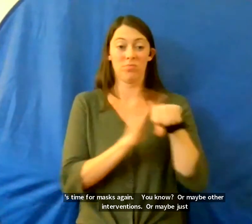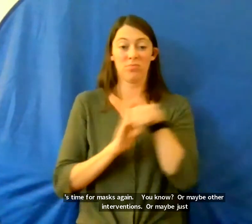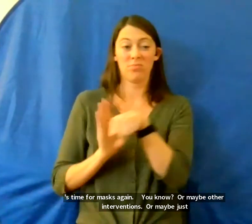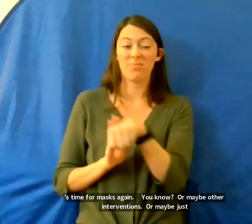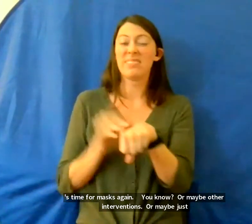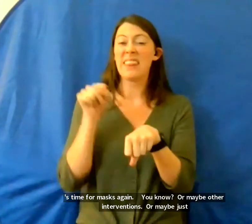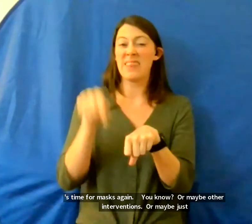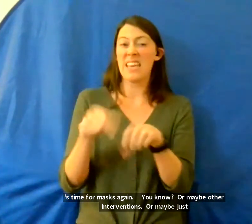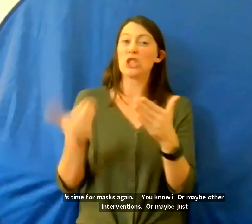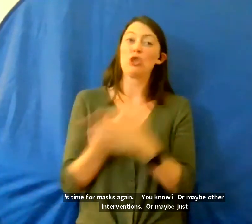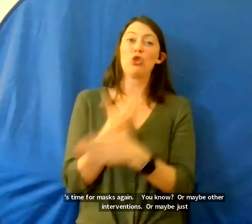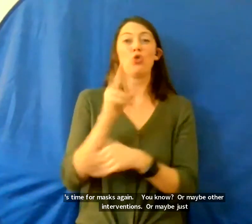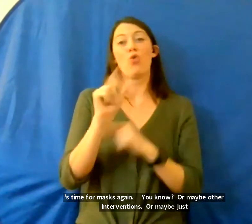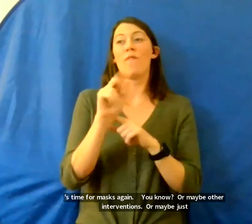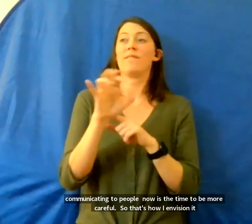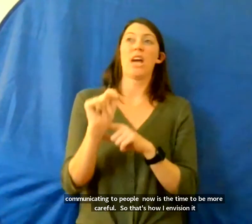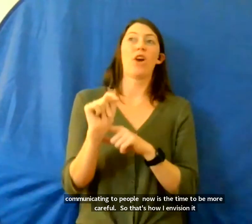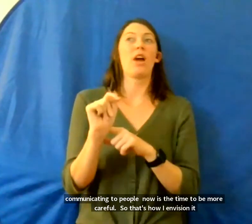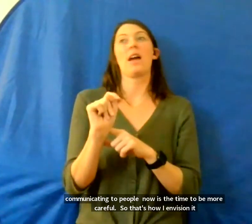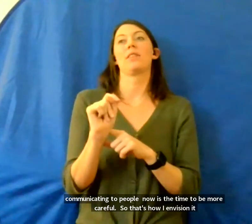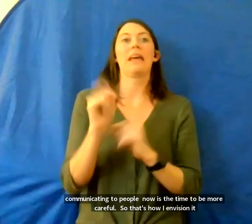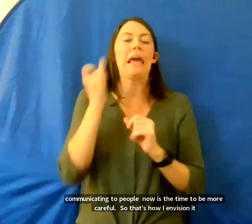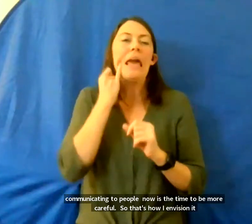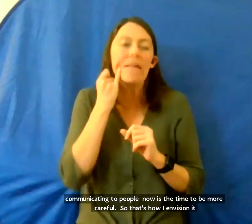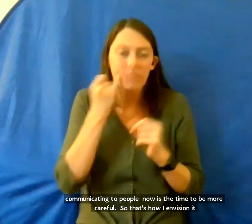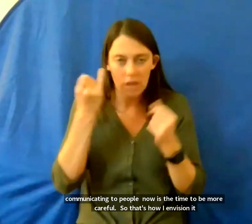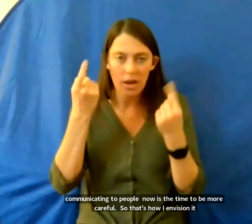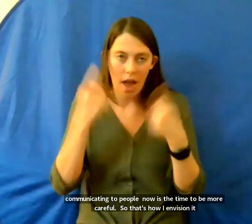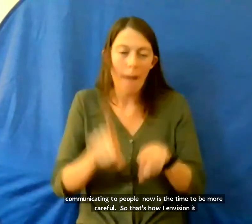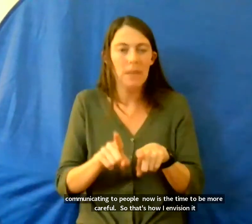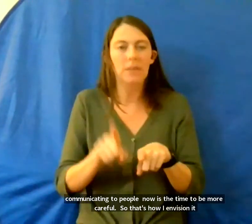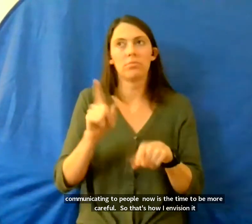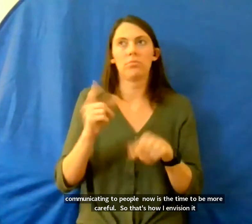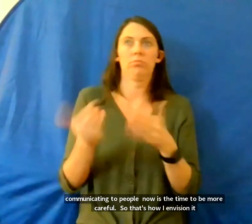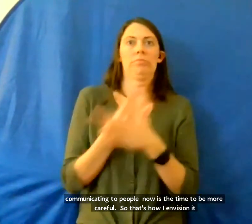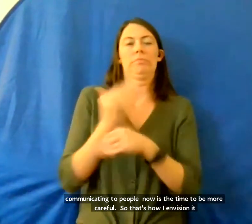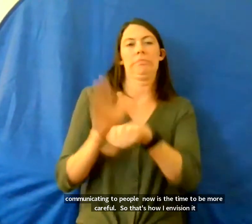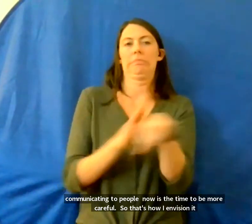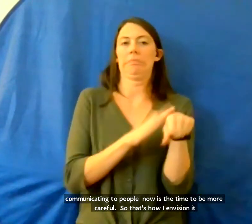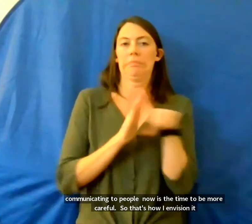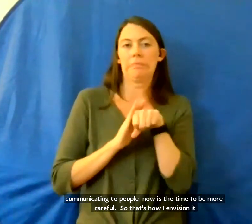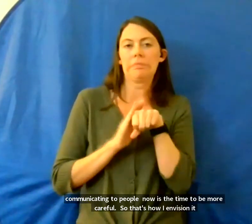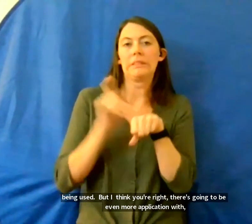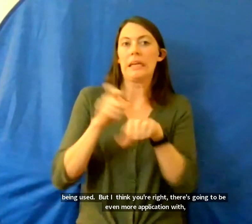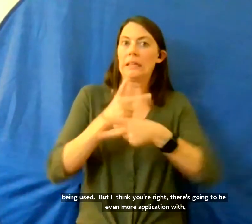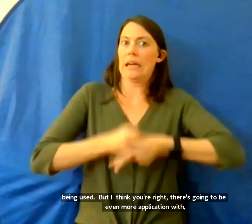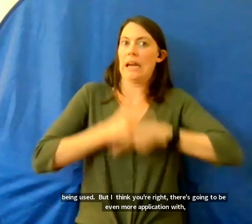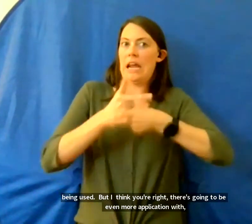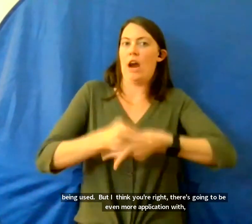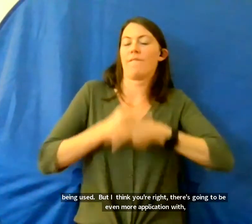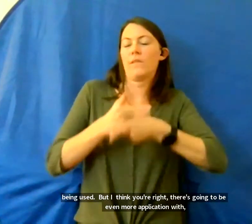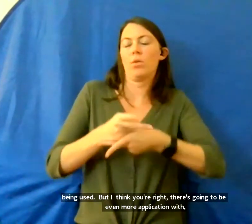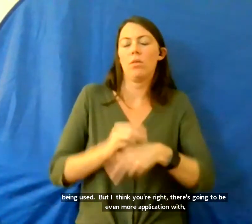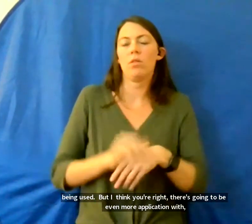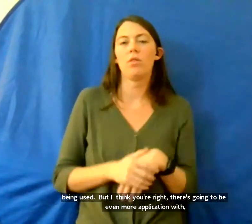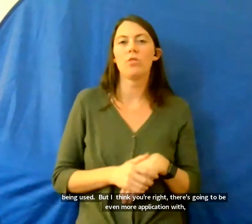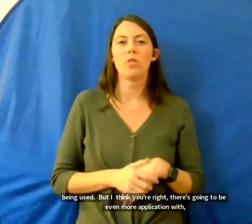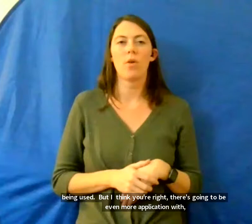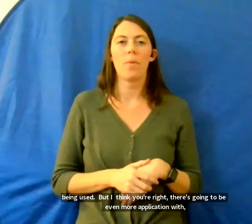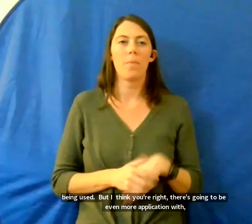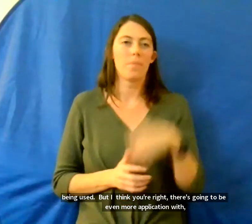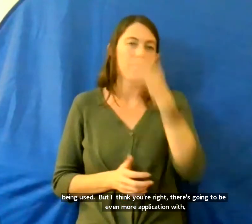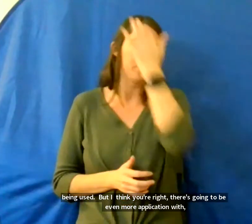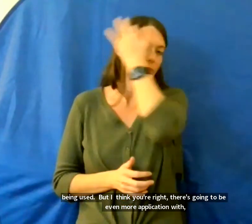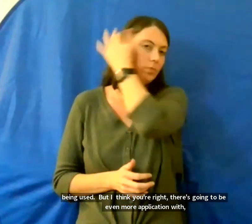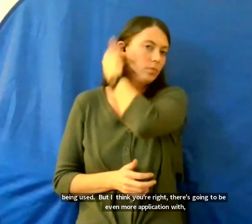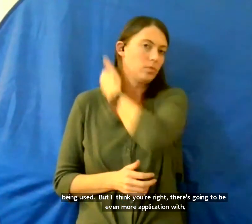it being used. But I think you're right. There's going to be even more application with, you know, variant screening, and maybe looking. This is also very early